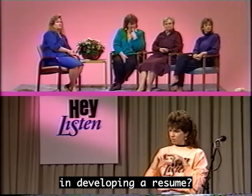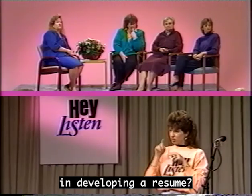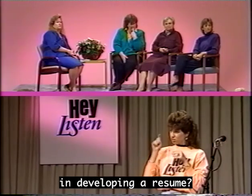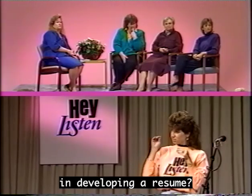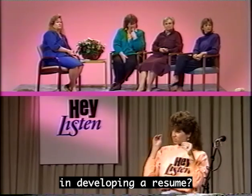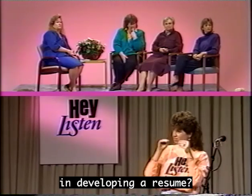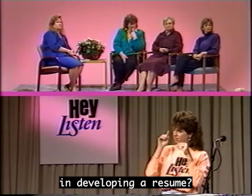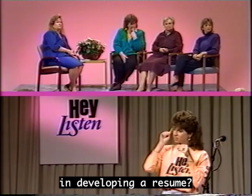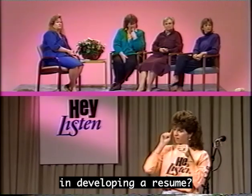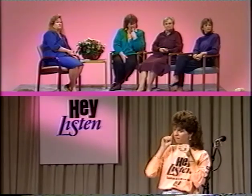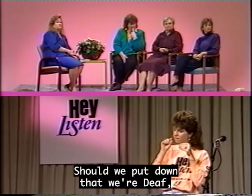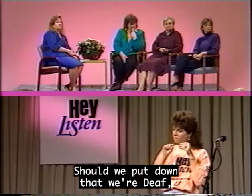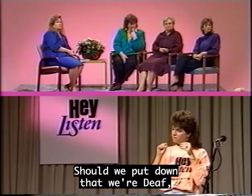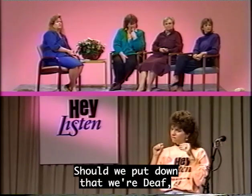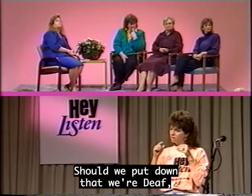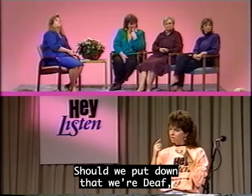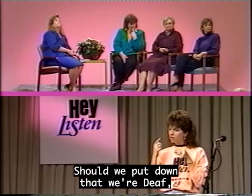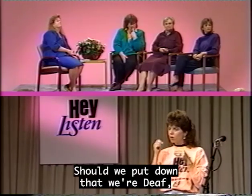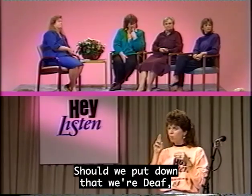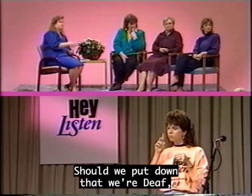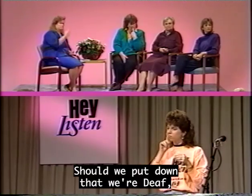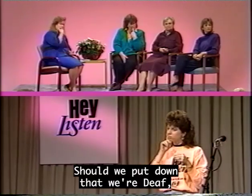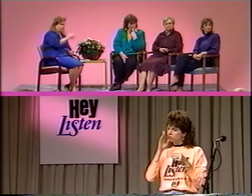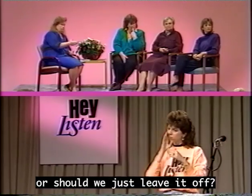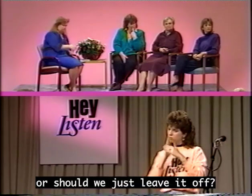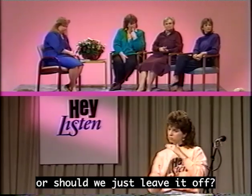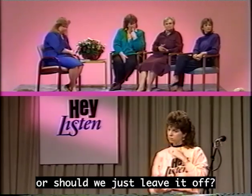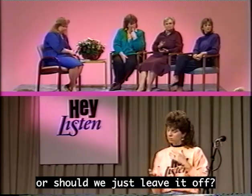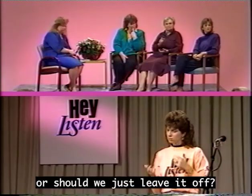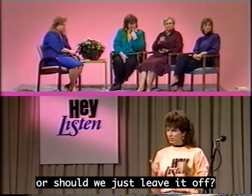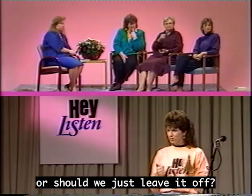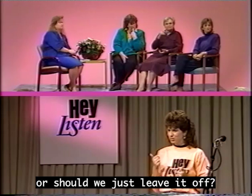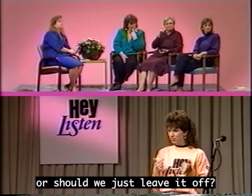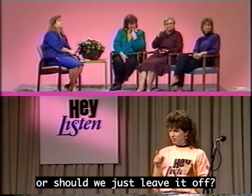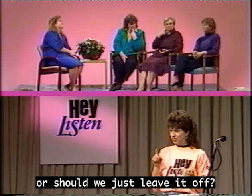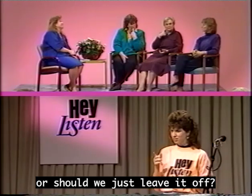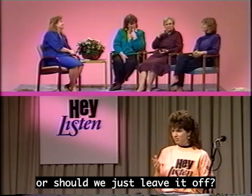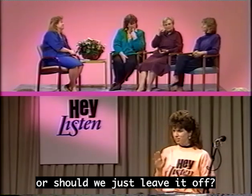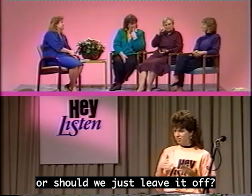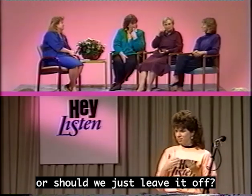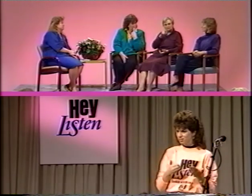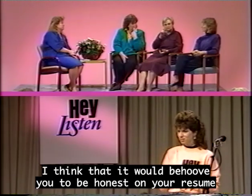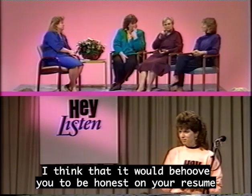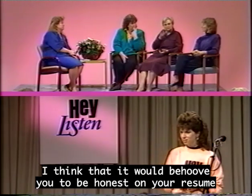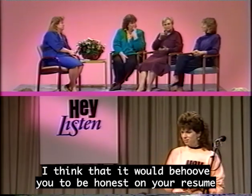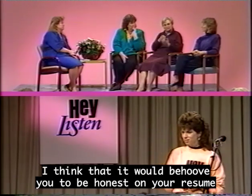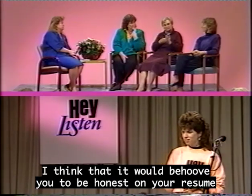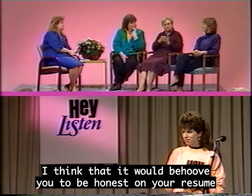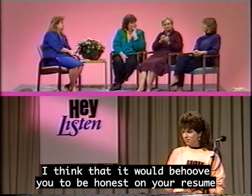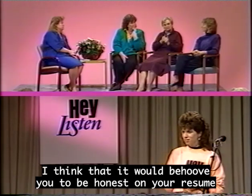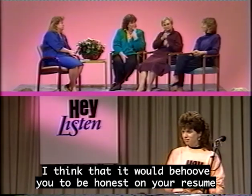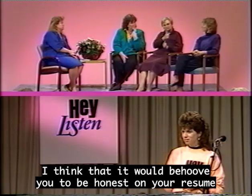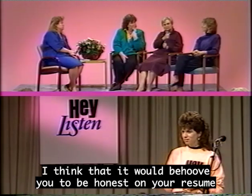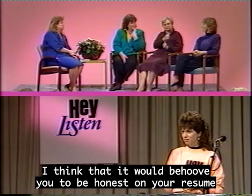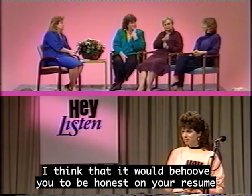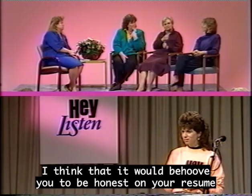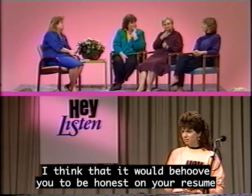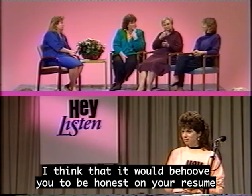a resume, should we put down that we're deaf, or should we just leave it off? I think that it would behoove you to